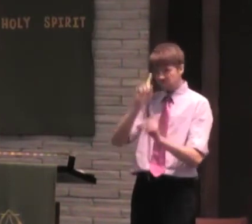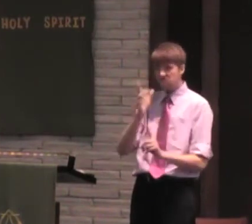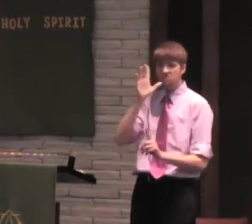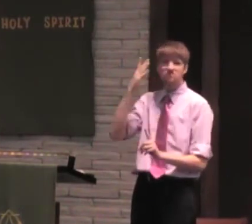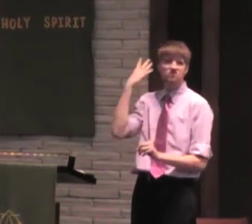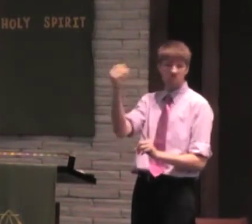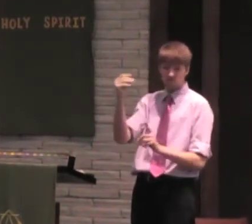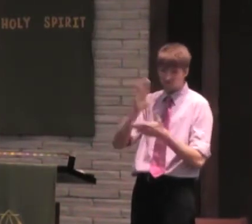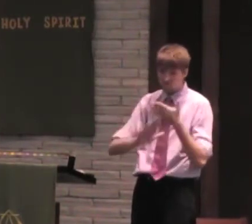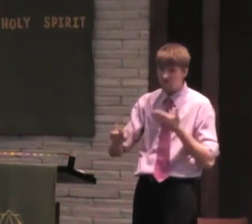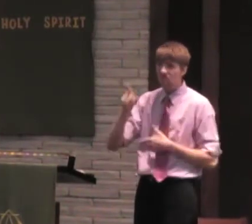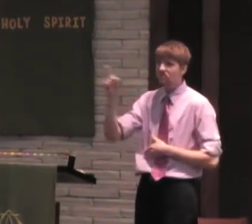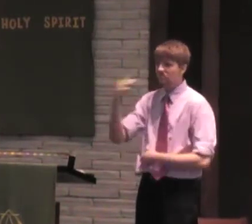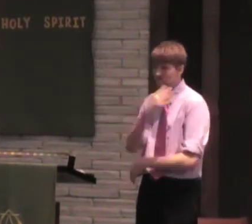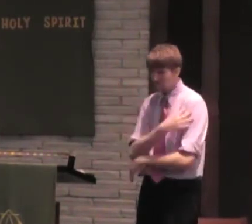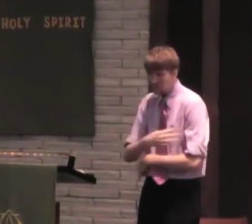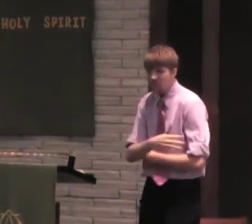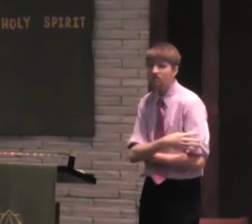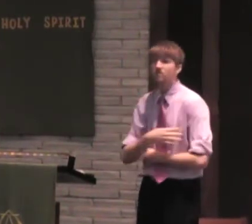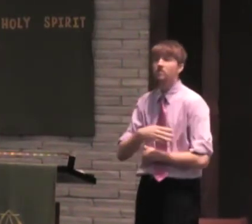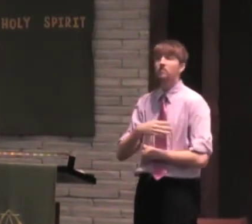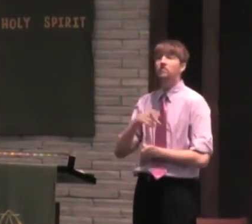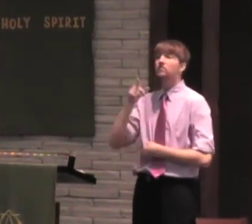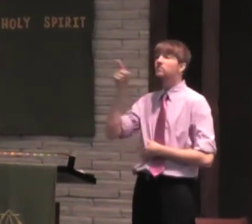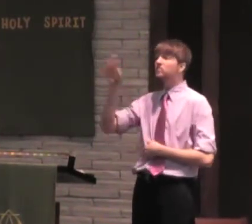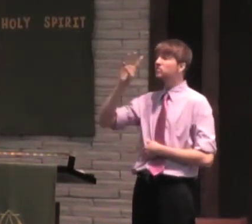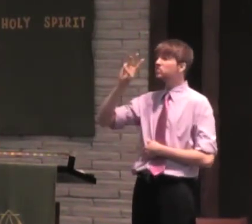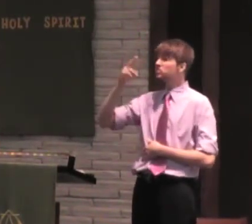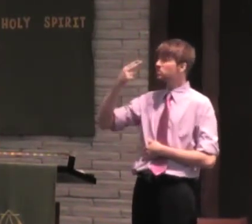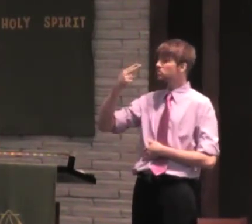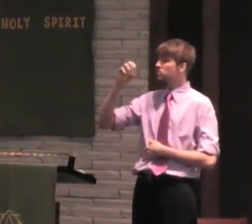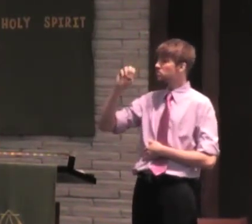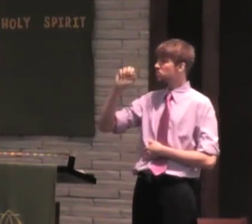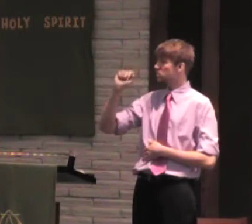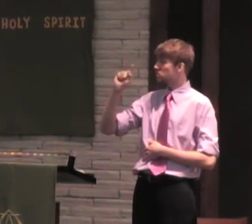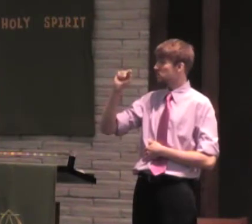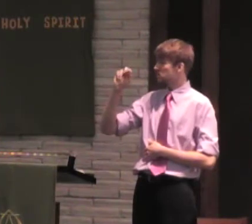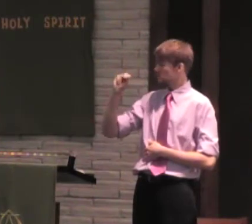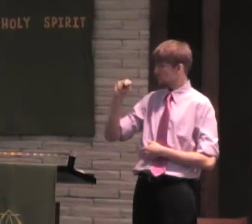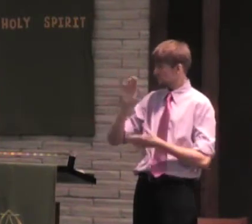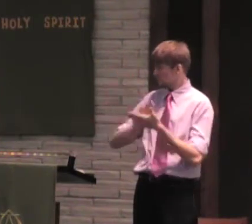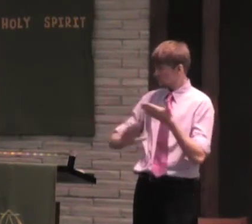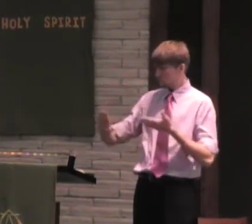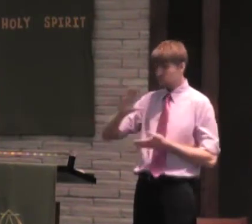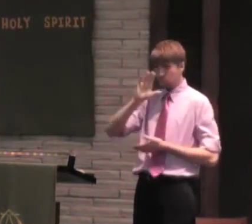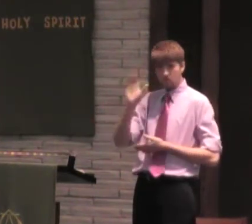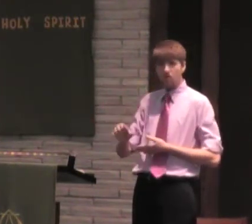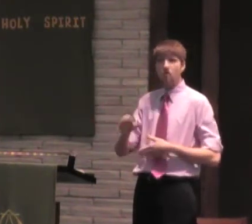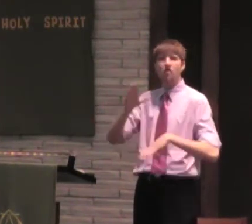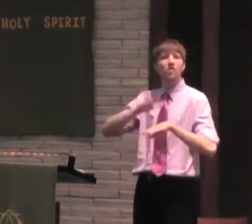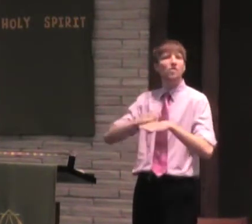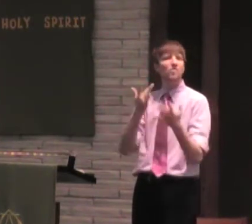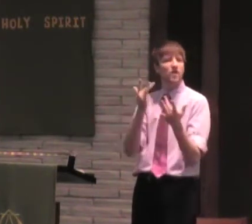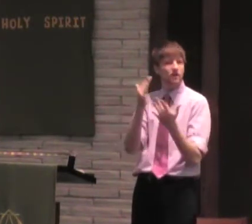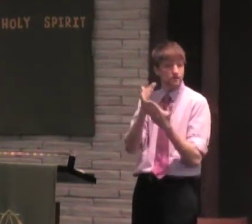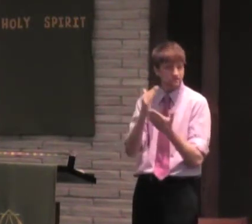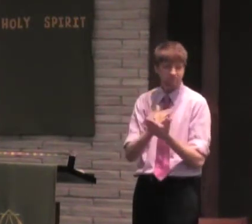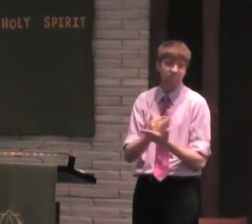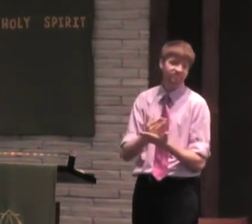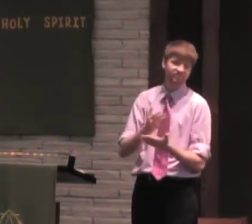Scotland, and he decided that he was going to go to school in Scotland. And then Wheaton College in Chicago,